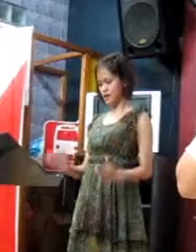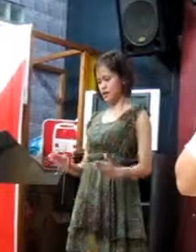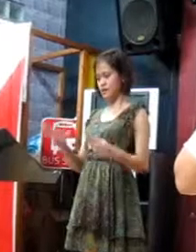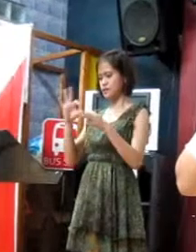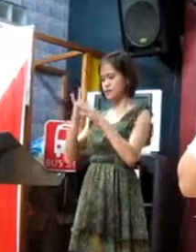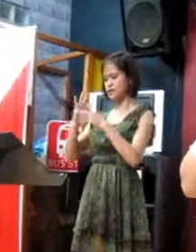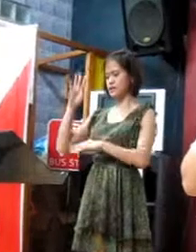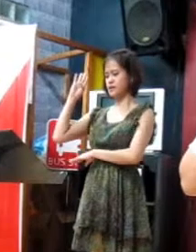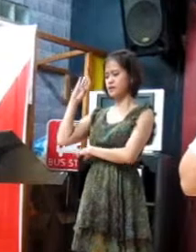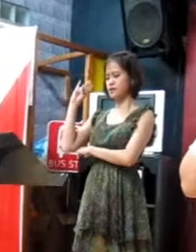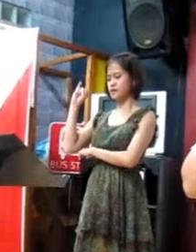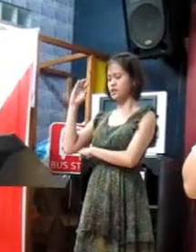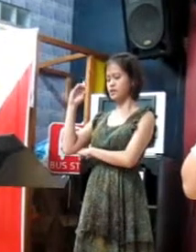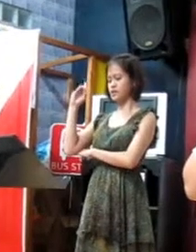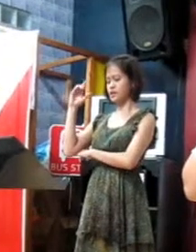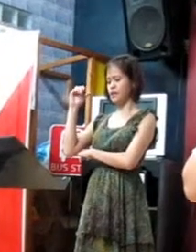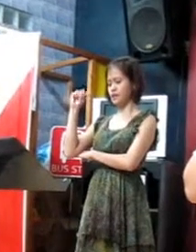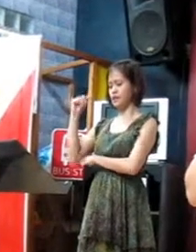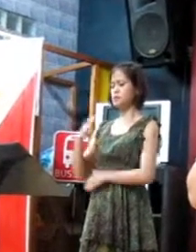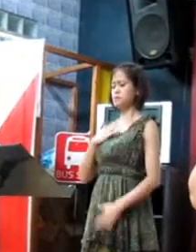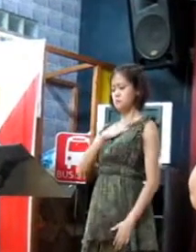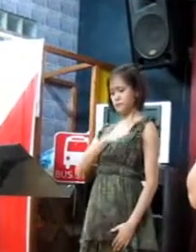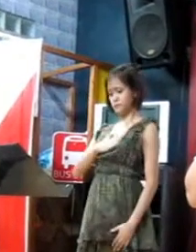of BIDA,